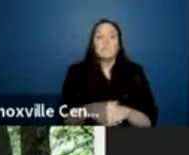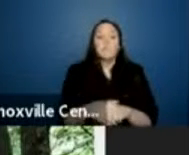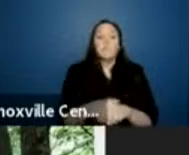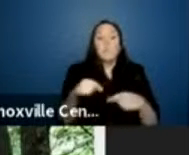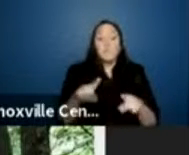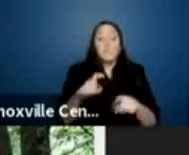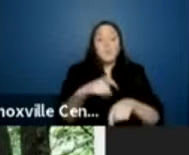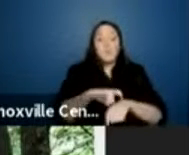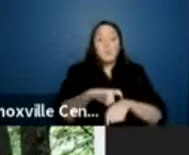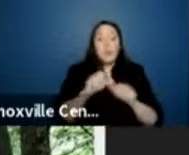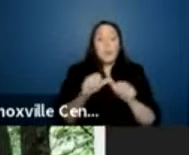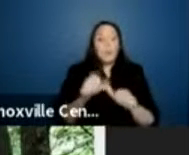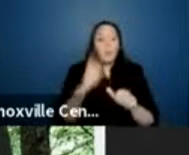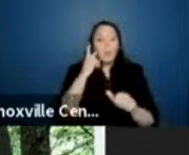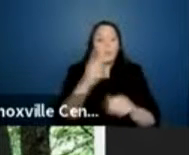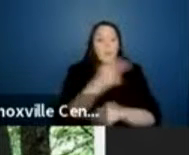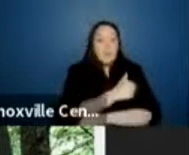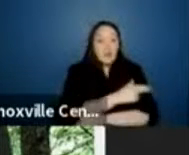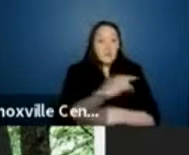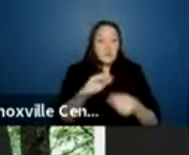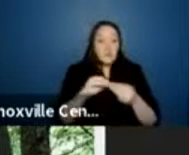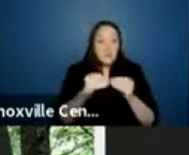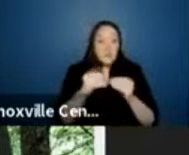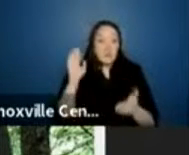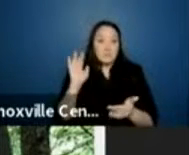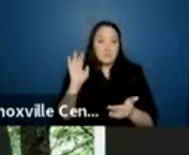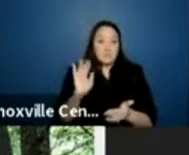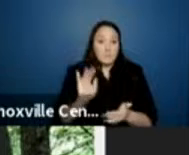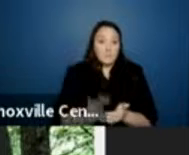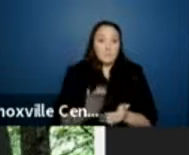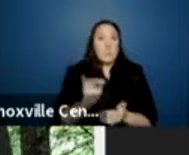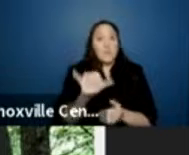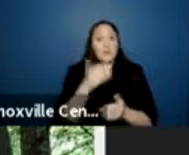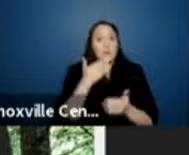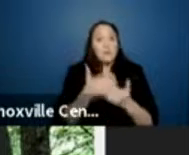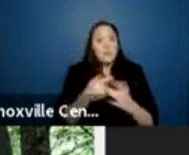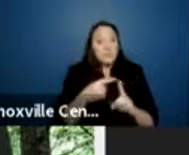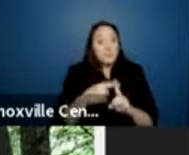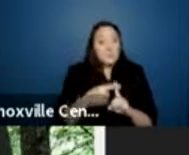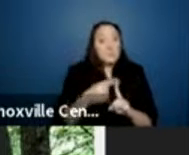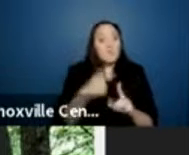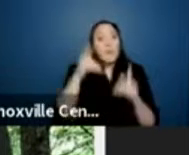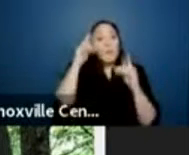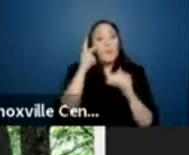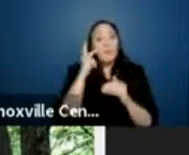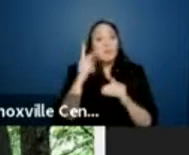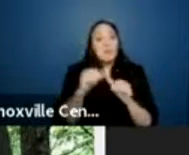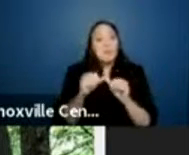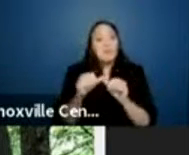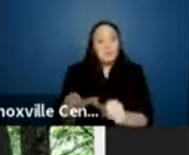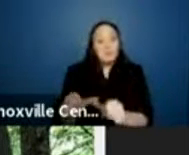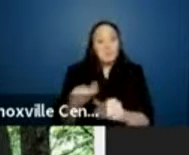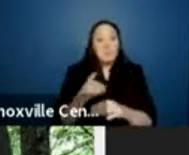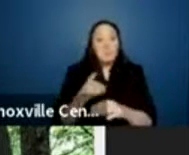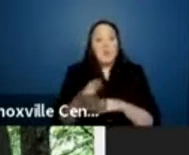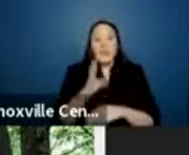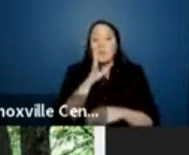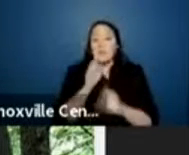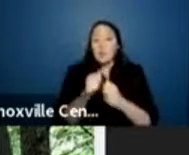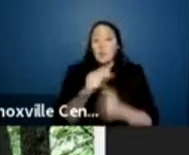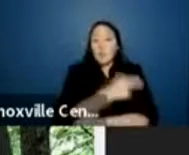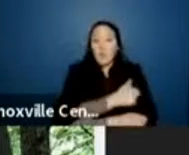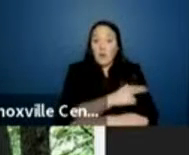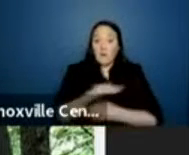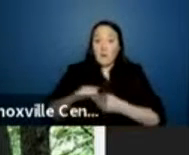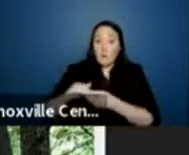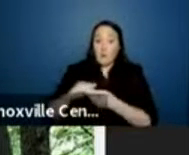have continued to see hospitalization numbers decrease. This is encouraging and something that we hope to see. After speaking with our hospital partners,